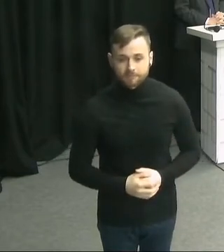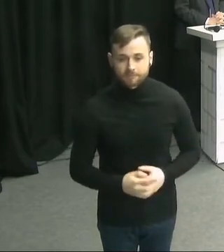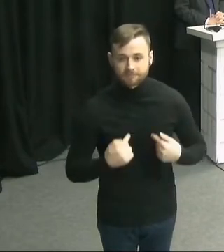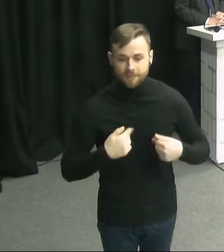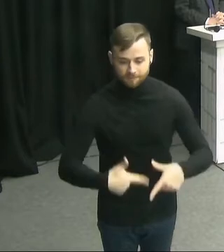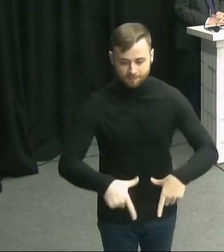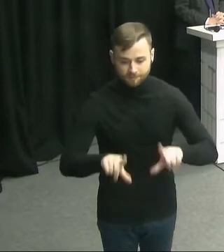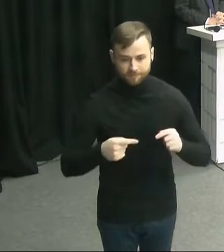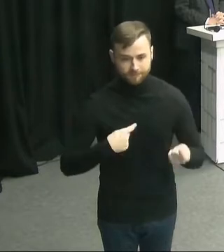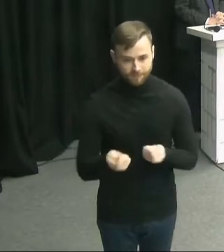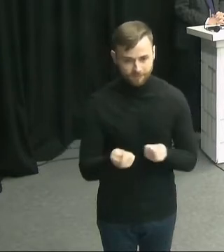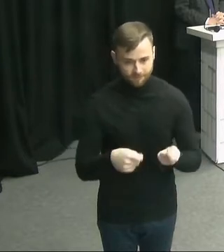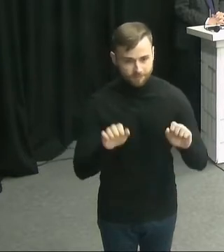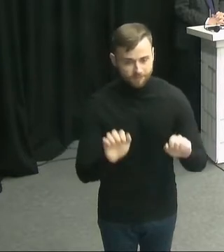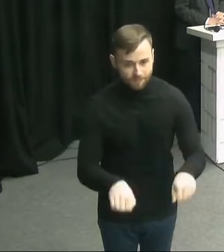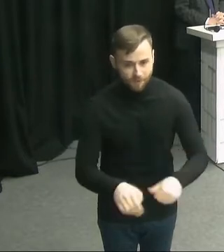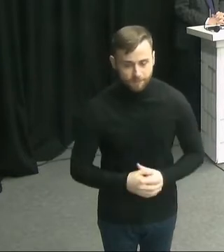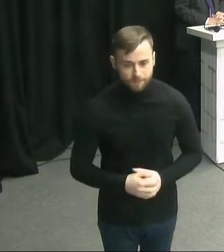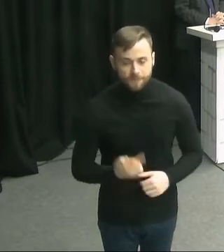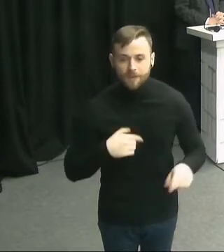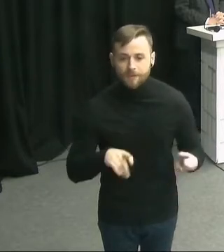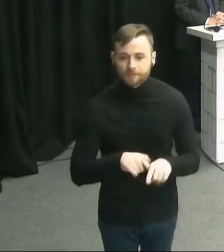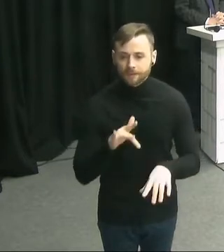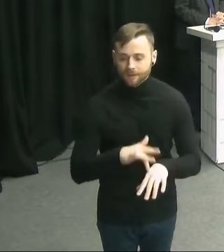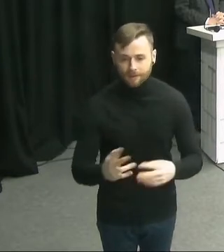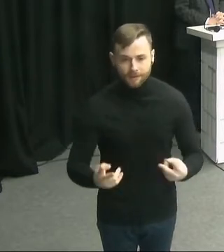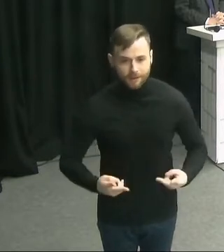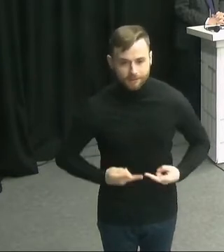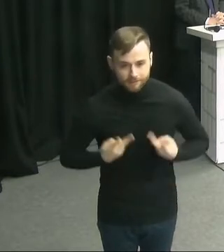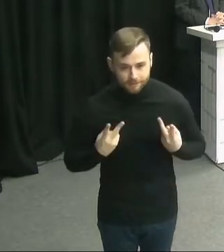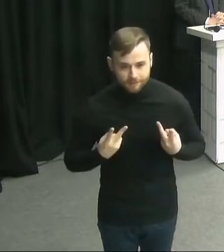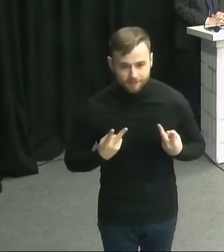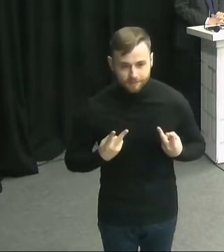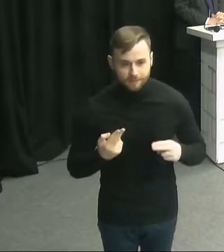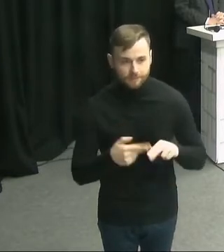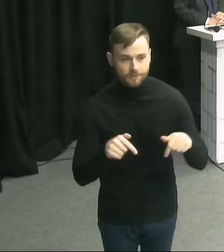from the whole series of the debates, and I'm very happy to be the moderator.